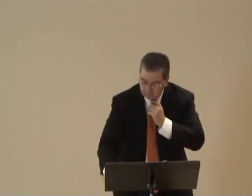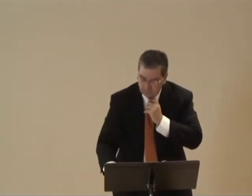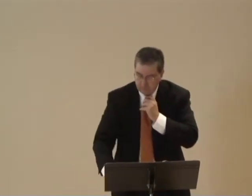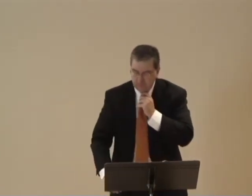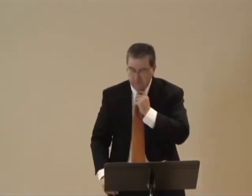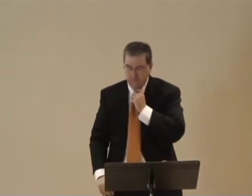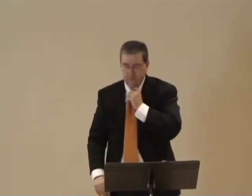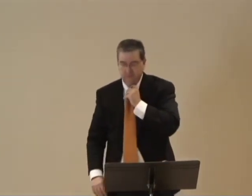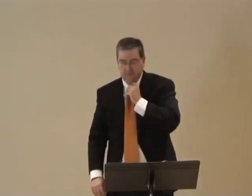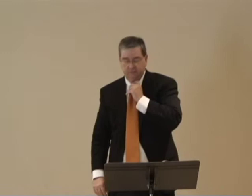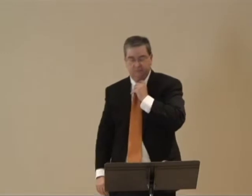and that the people would follow.